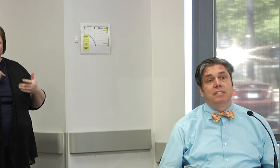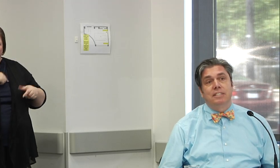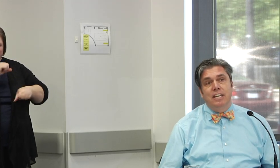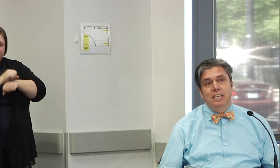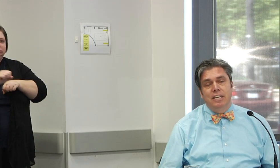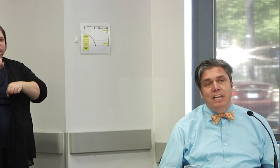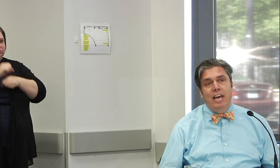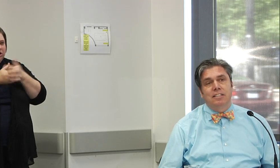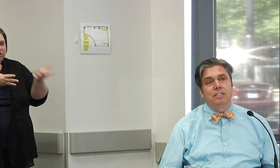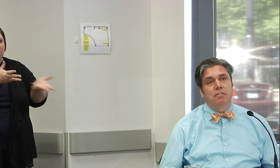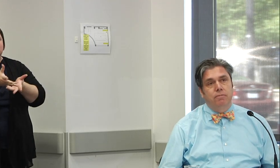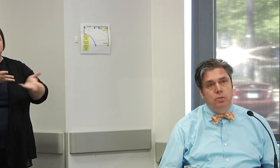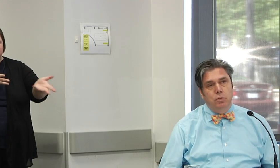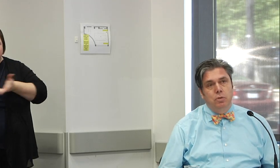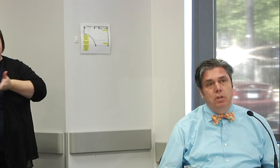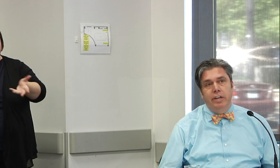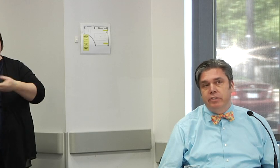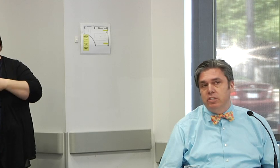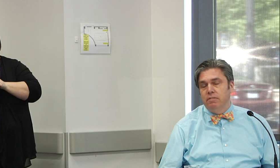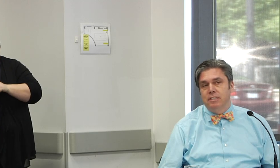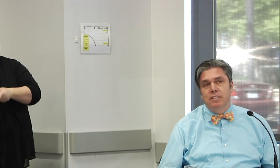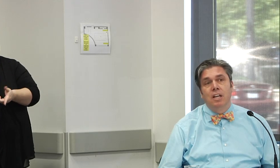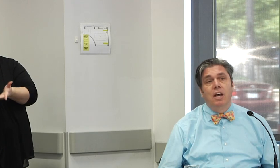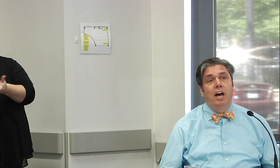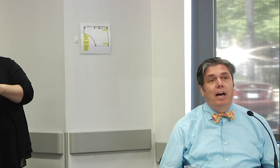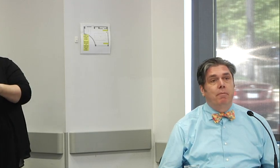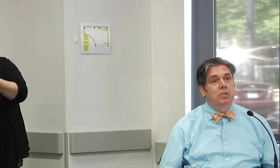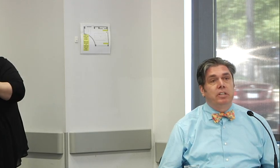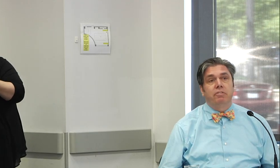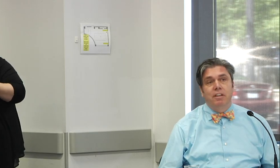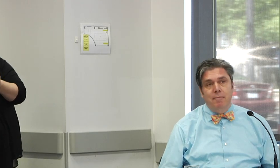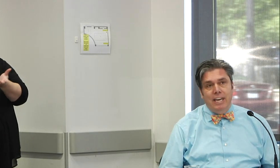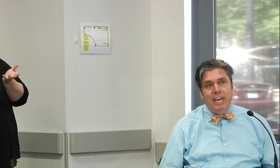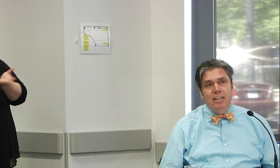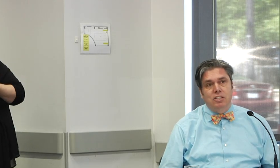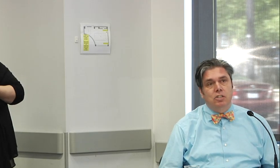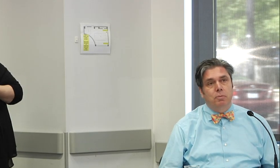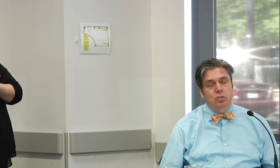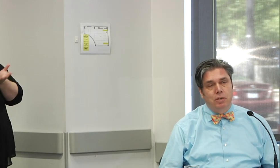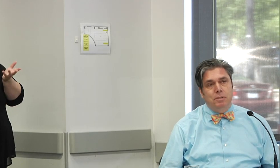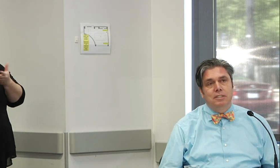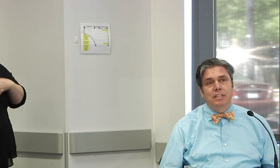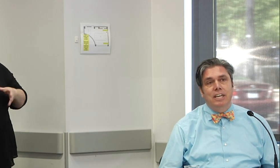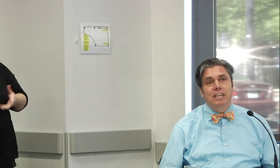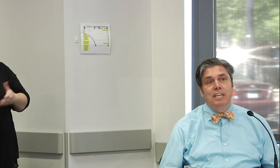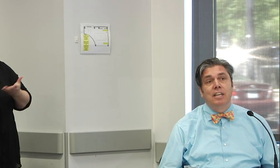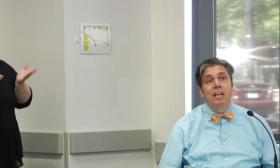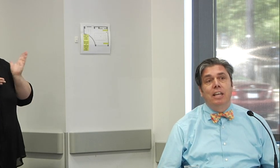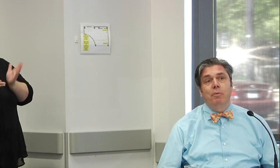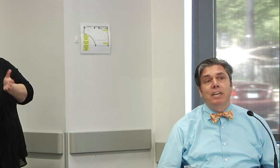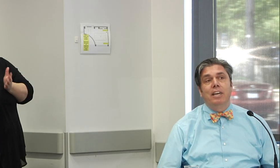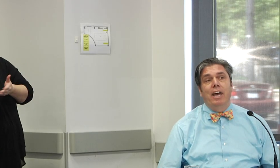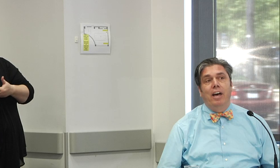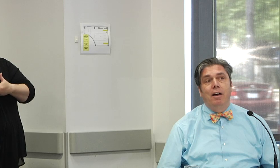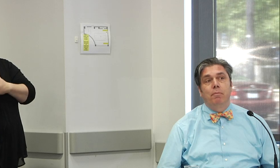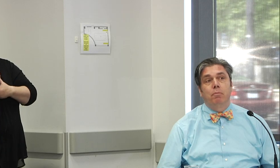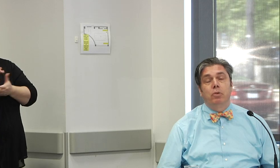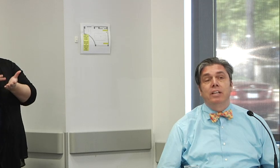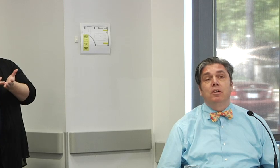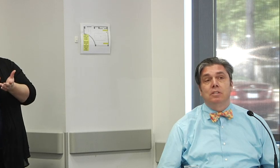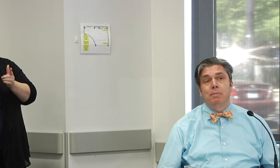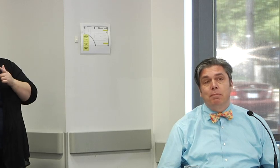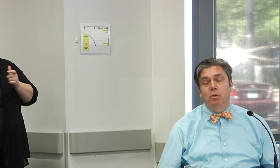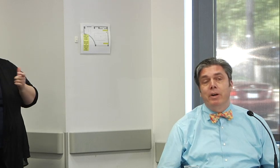services they need, access to food, laundry services, delivery of medications or prescriptions that they need, that we can bring